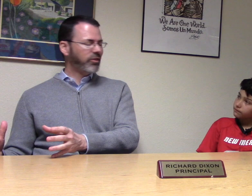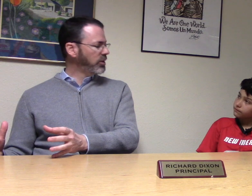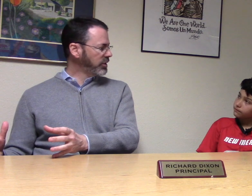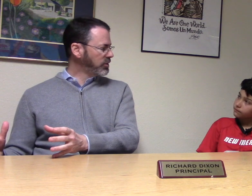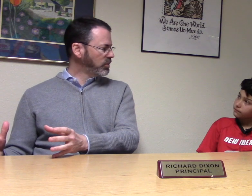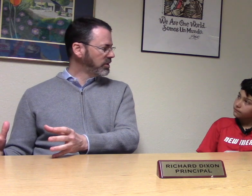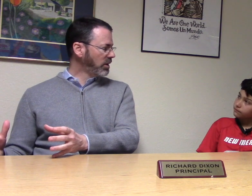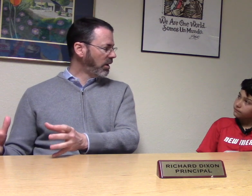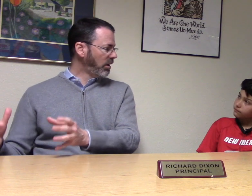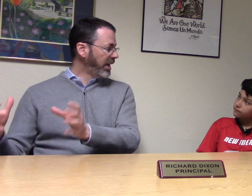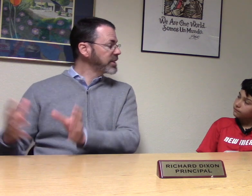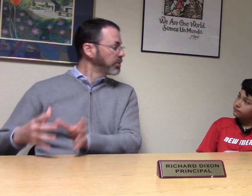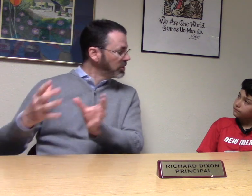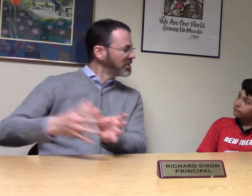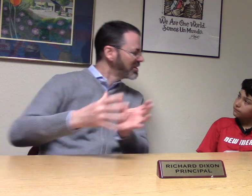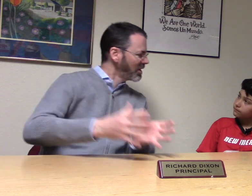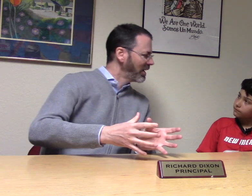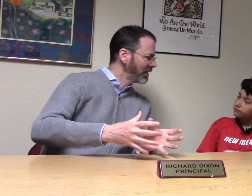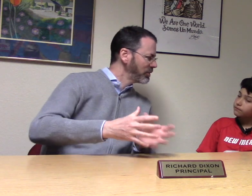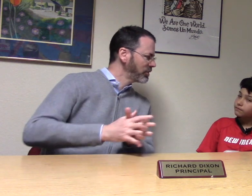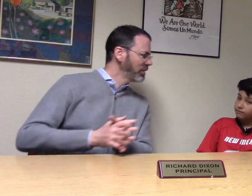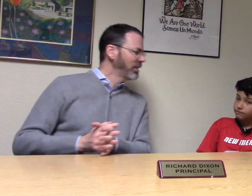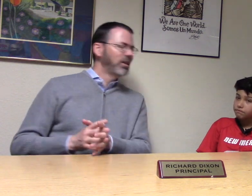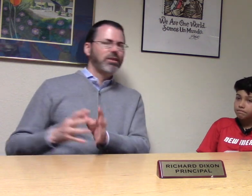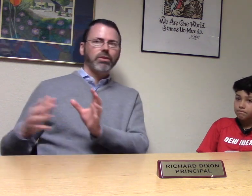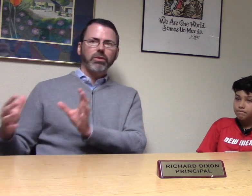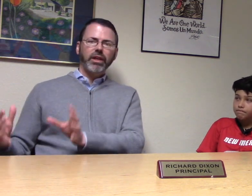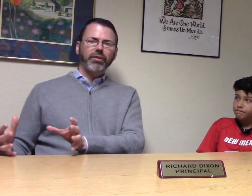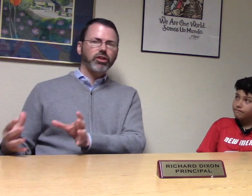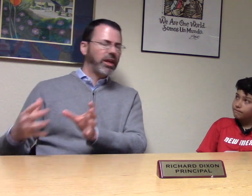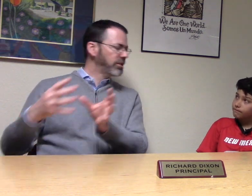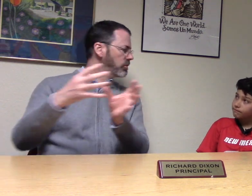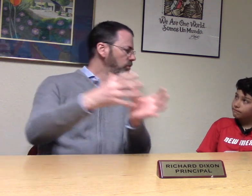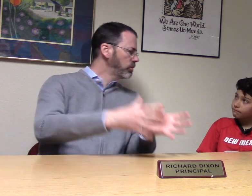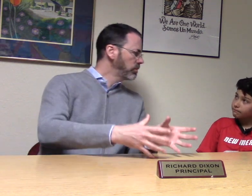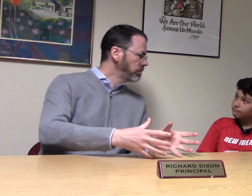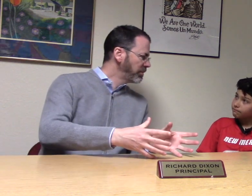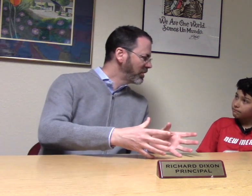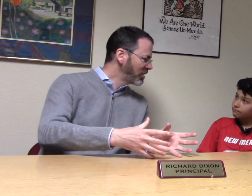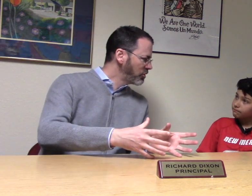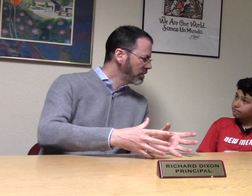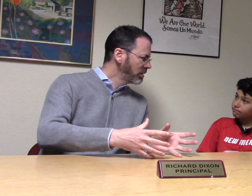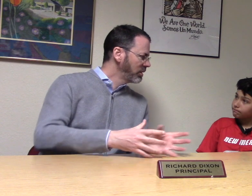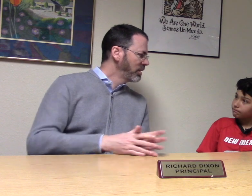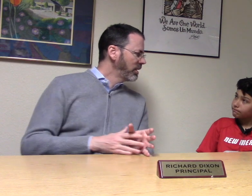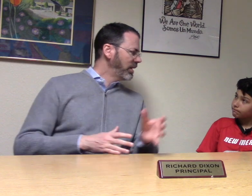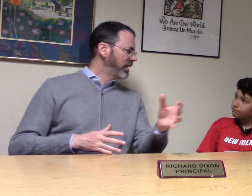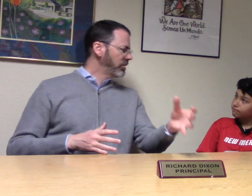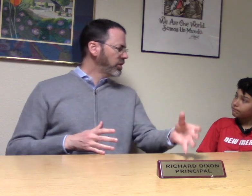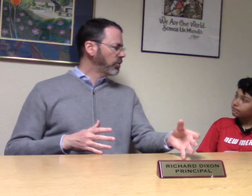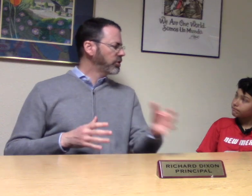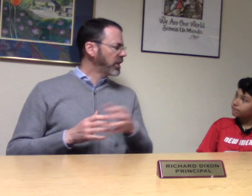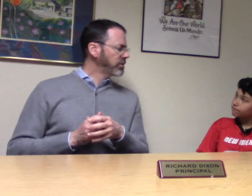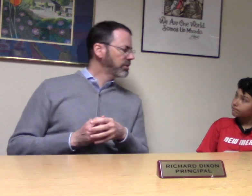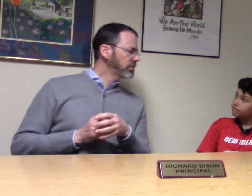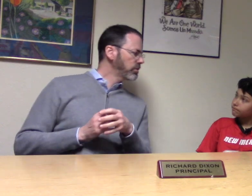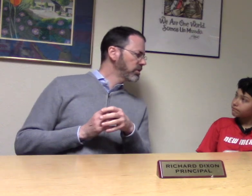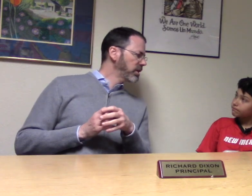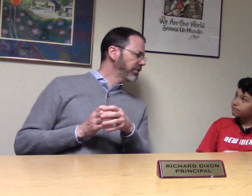hearing students are experts in sign language, so they have a chance to be the teacher, and general education students have a